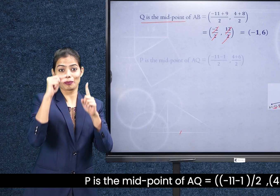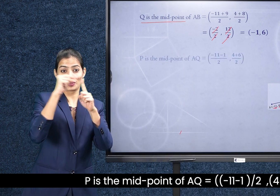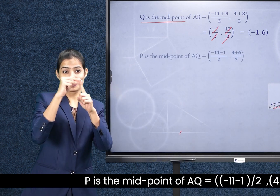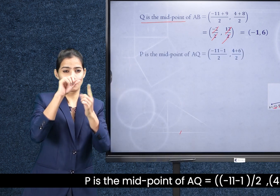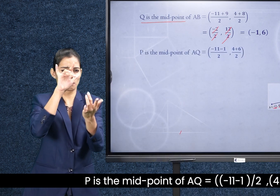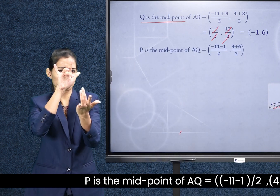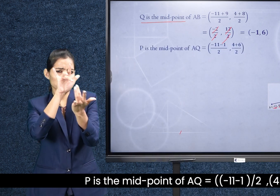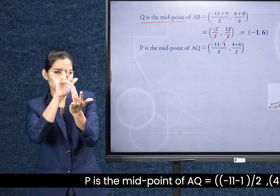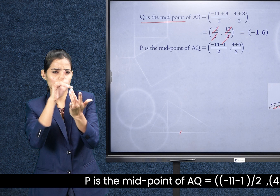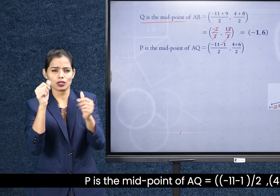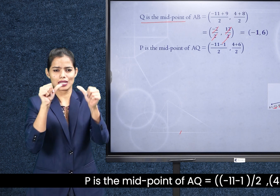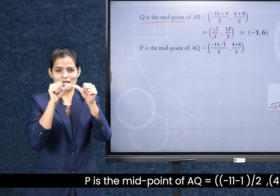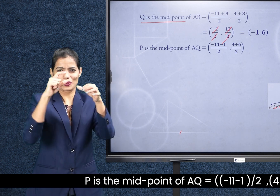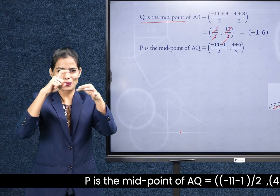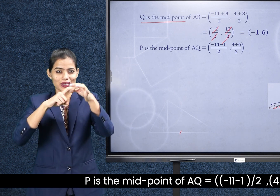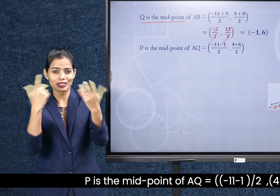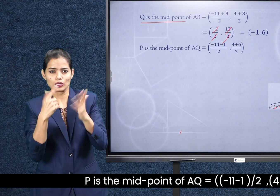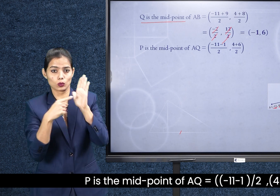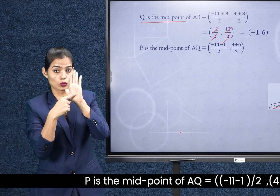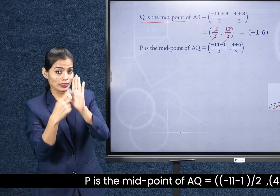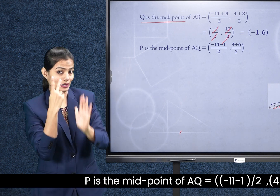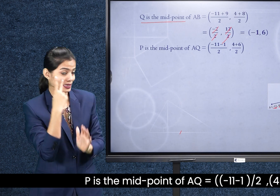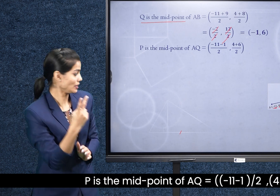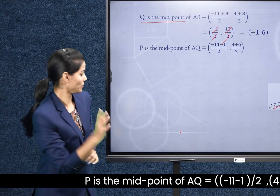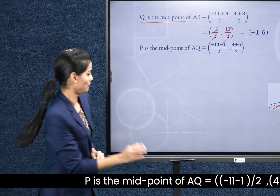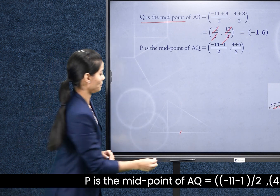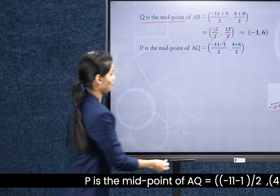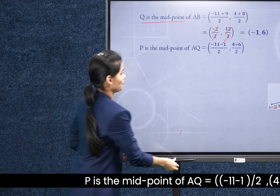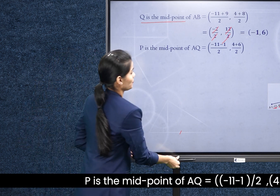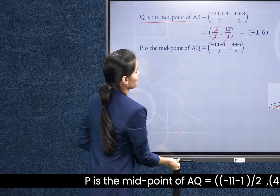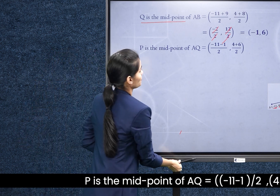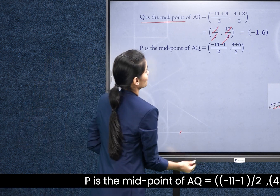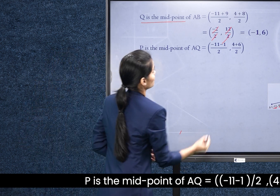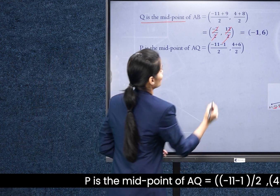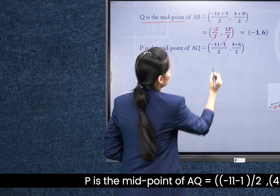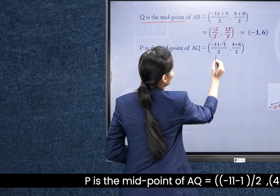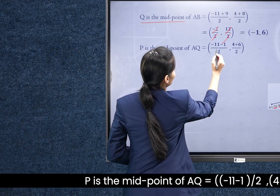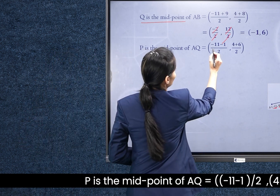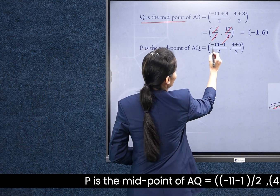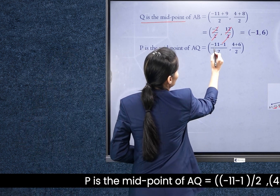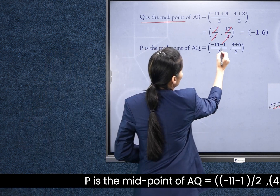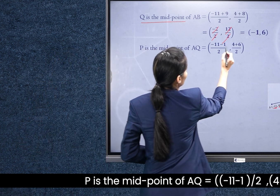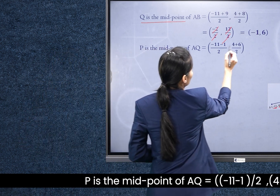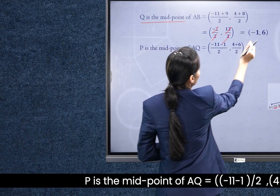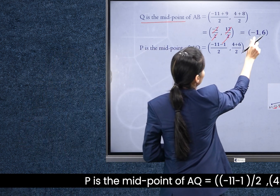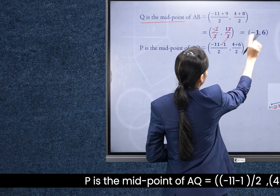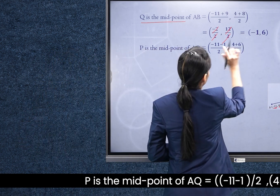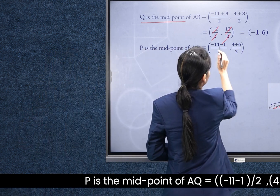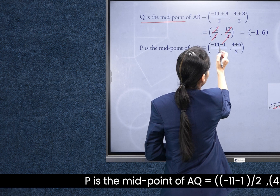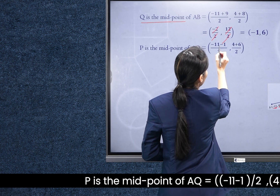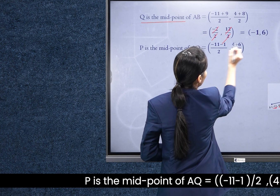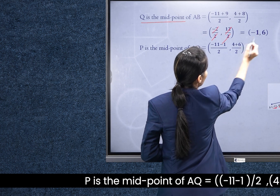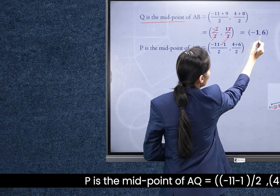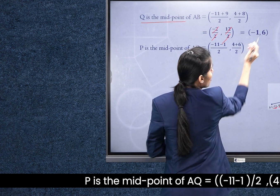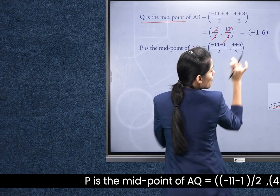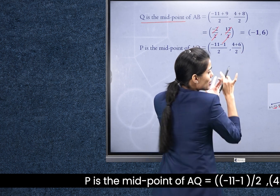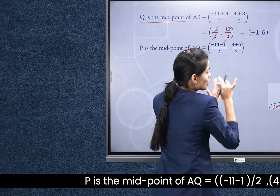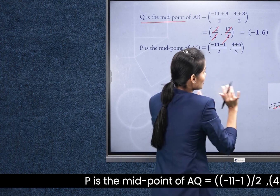P is the midpoint of AQ is equal to minus 11 minus 1 by 2, 4 plus 6 by 2.